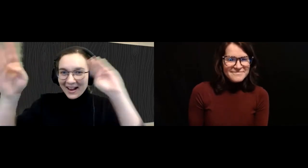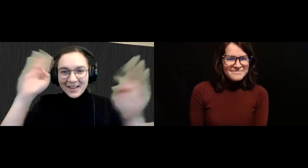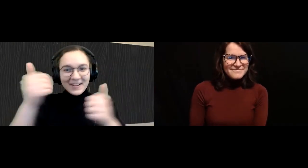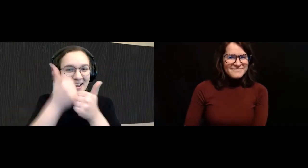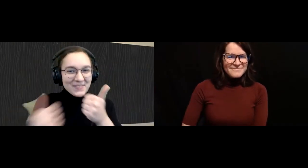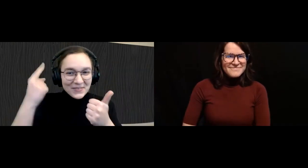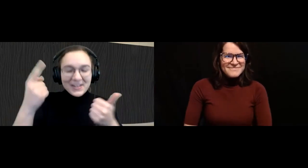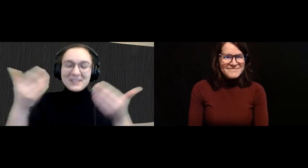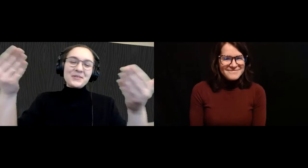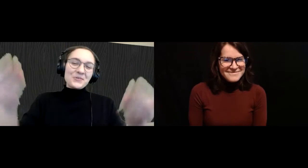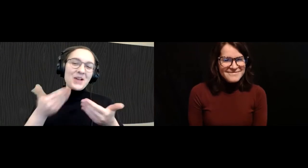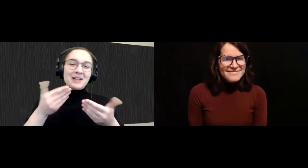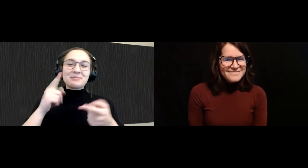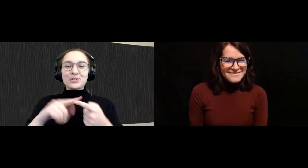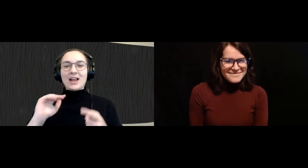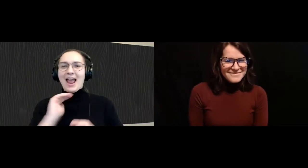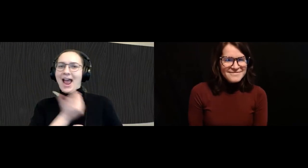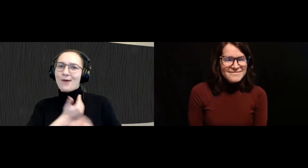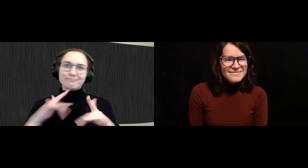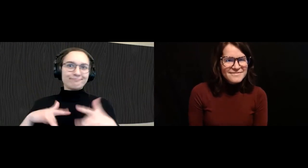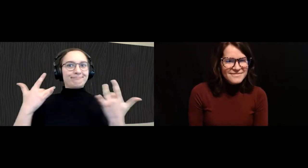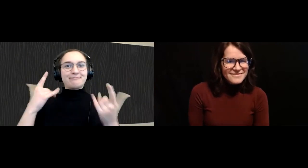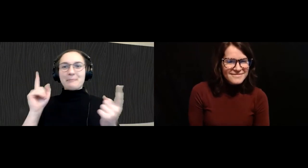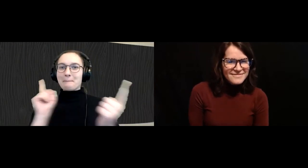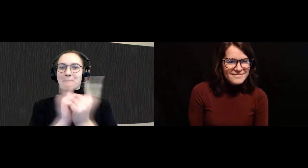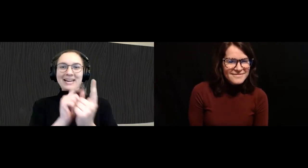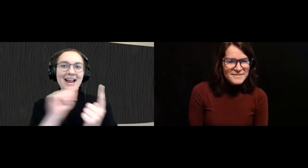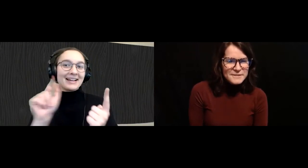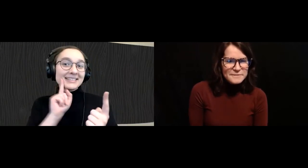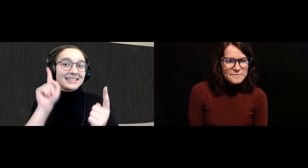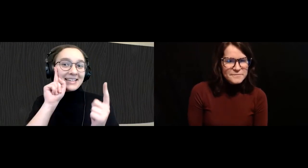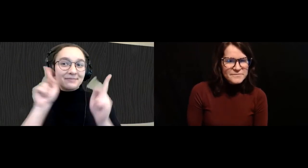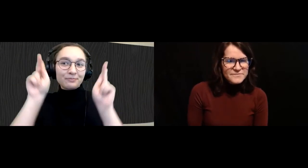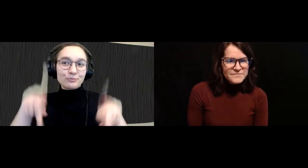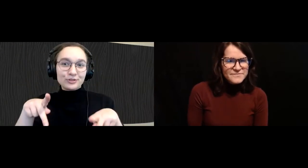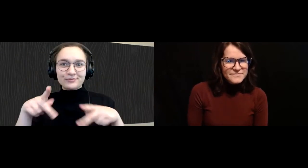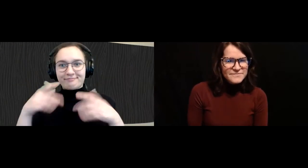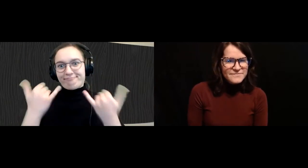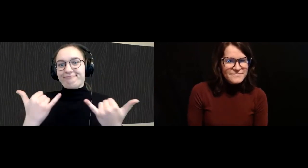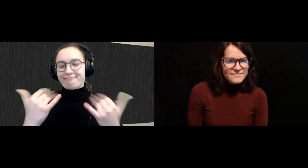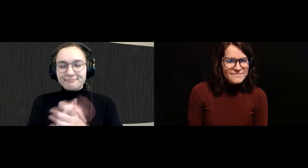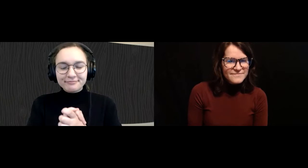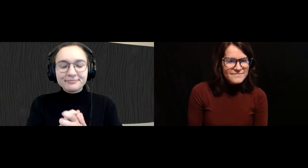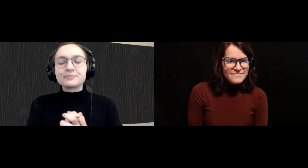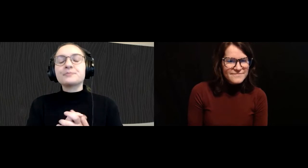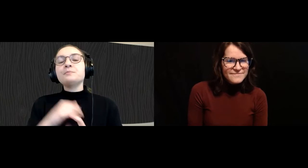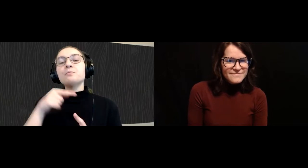Okay, hello everyone. Welcome to our event, Meet a Deaf Person,